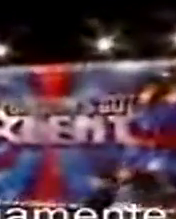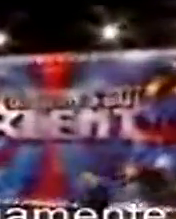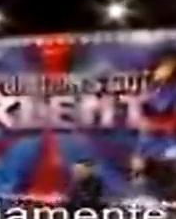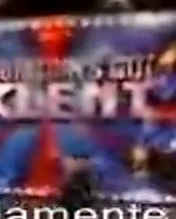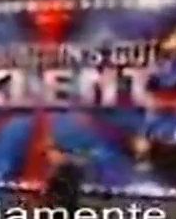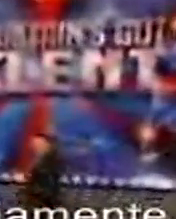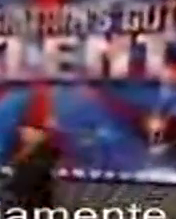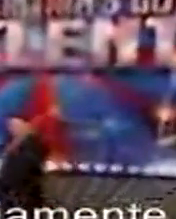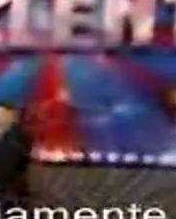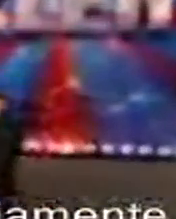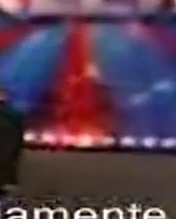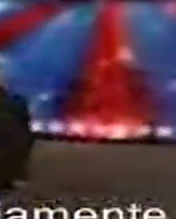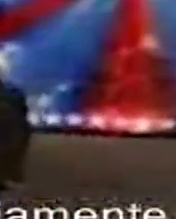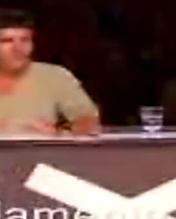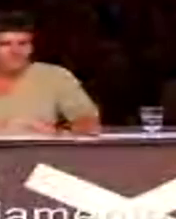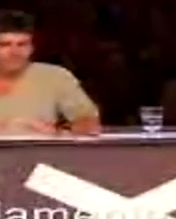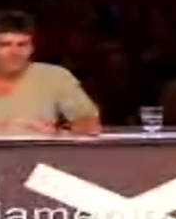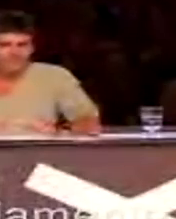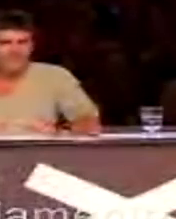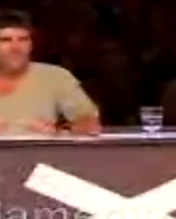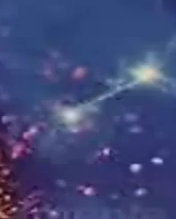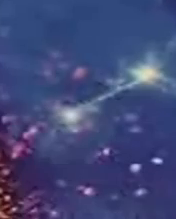feel that I was born to do.